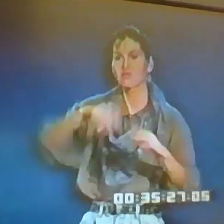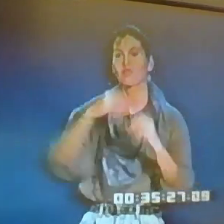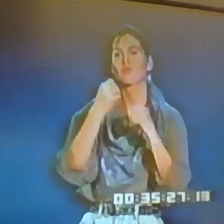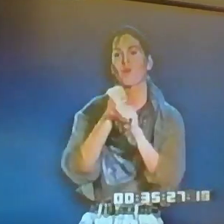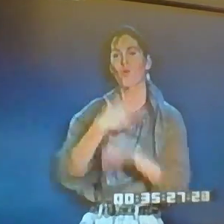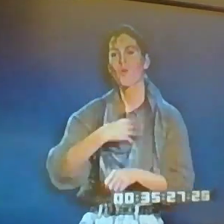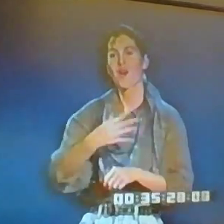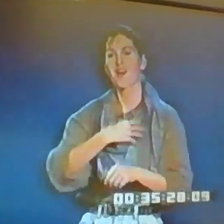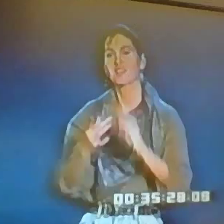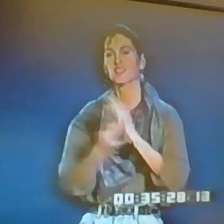become clumpy.